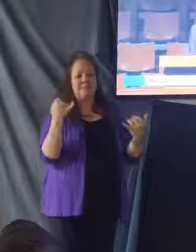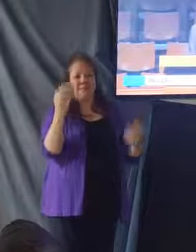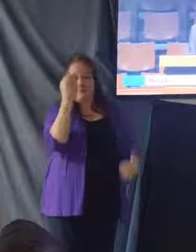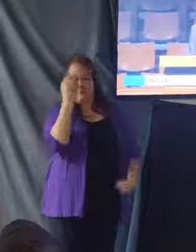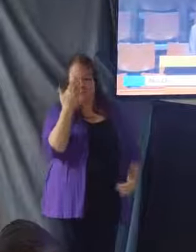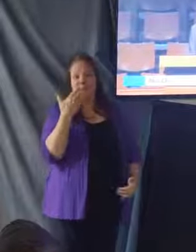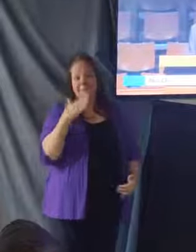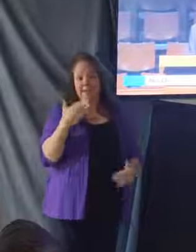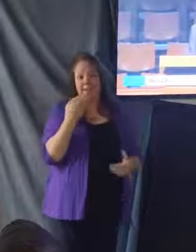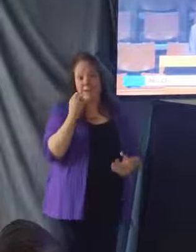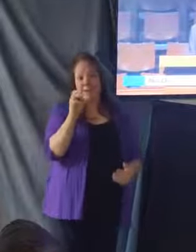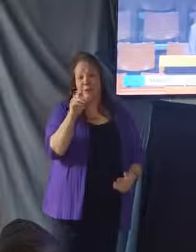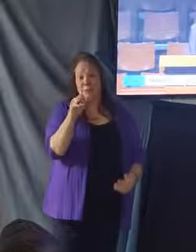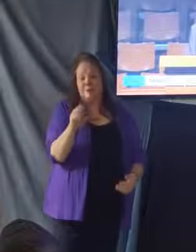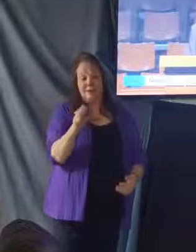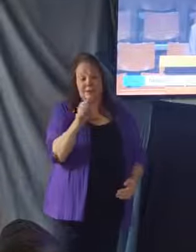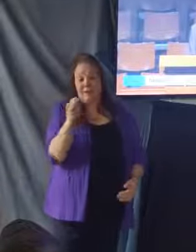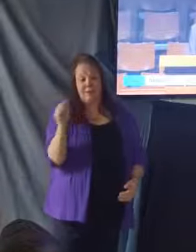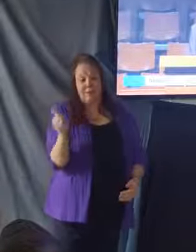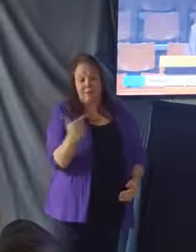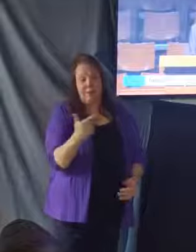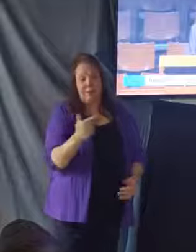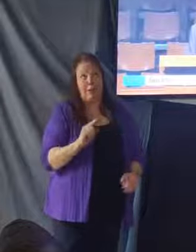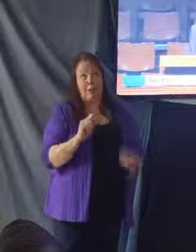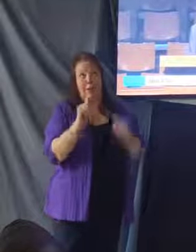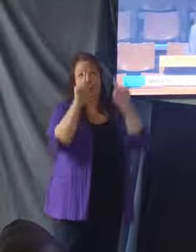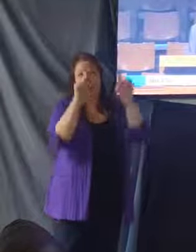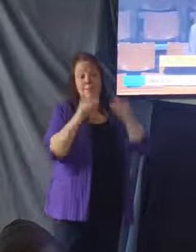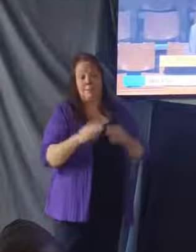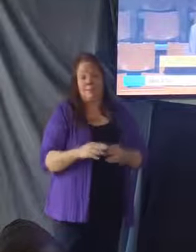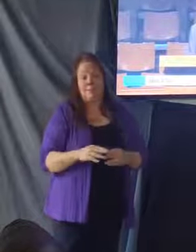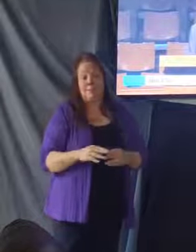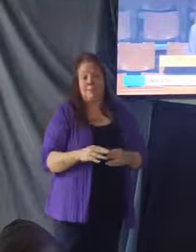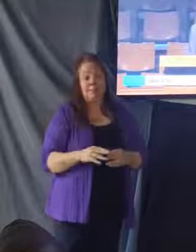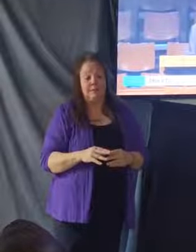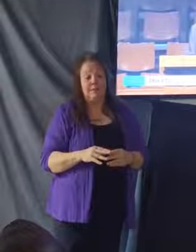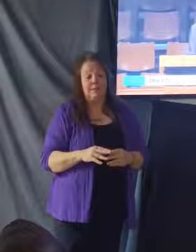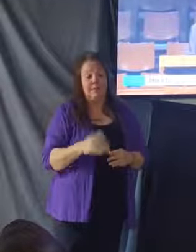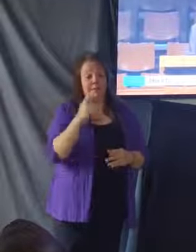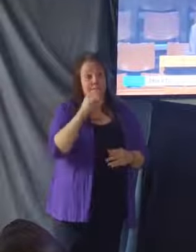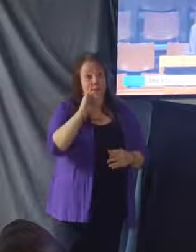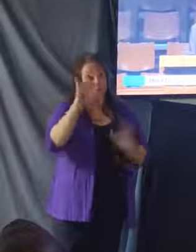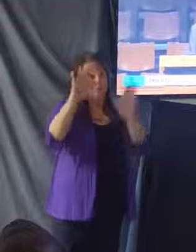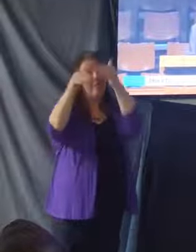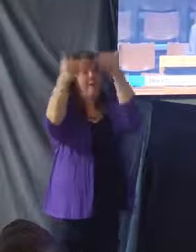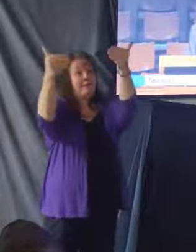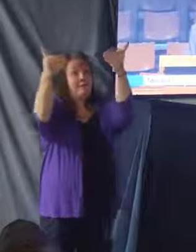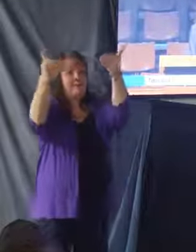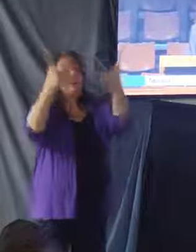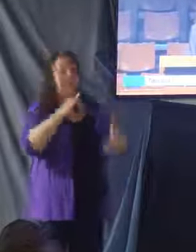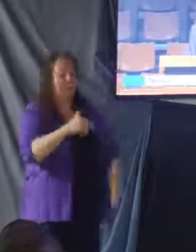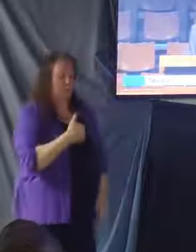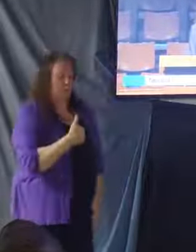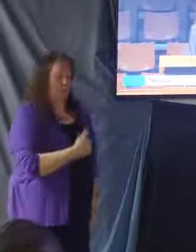news. Not everyone's going there. There's not only an eternal heaven, there's an eternal hell.